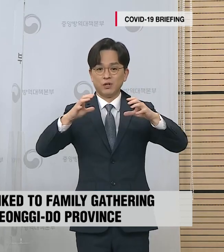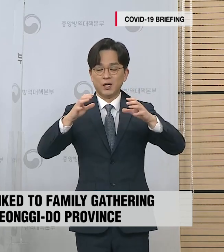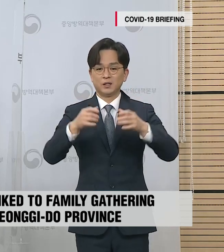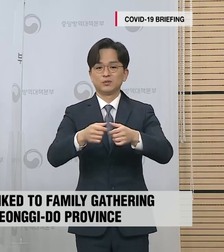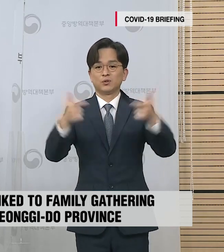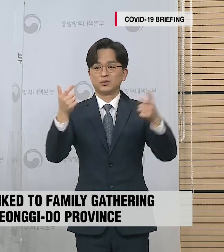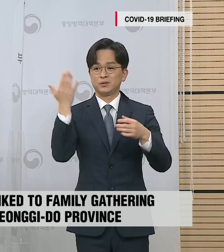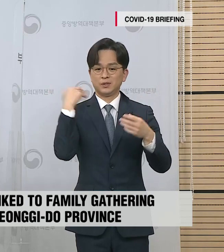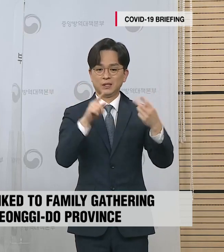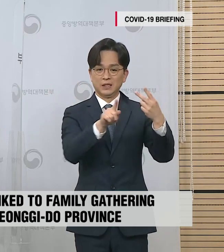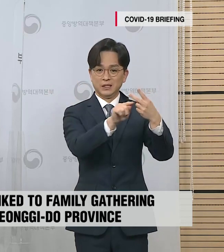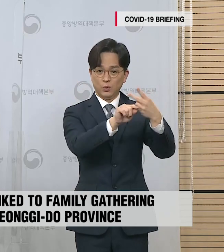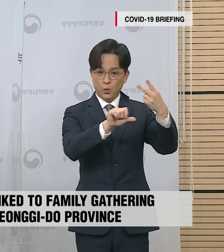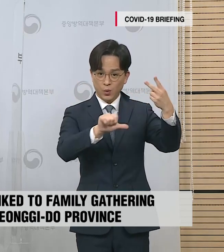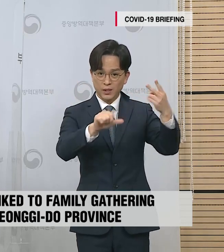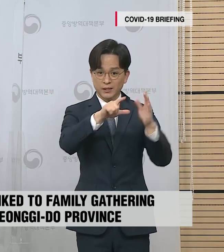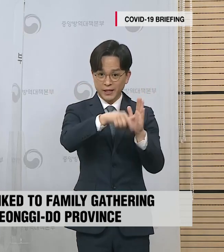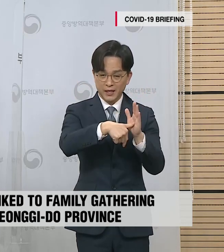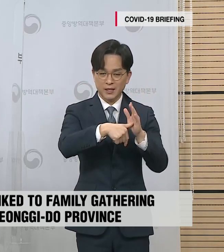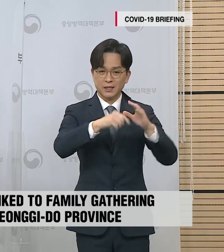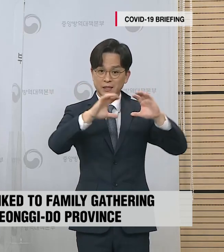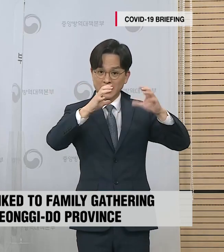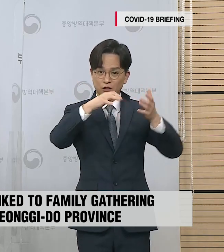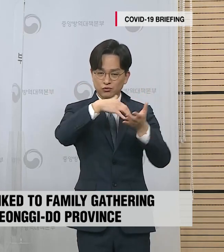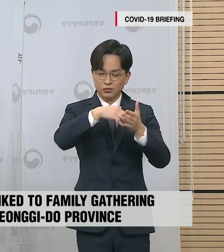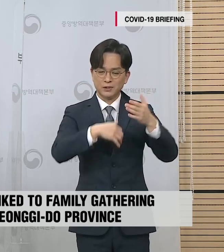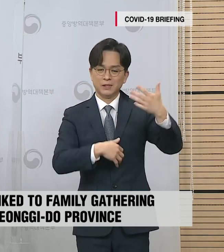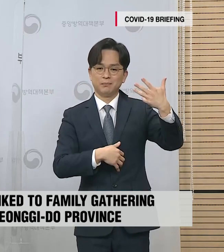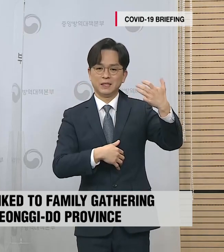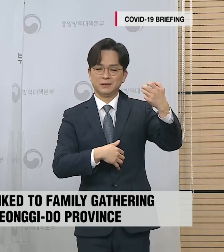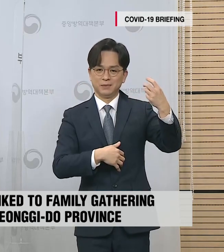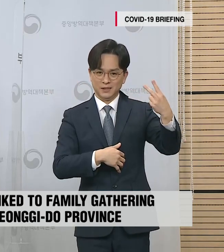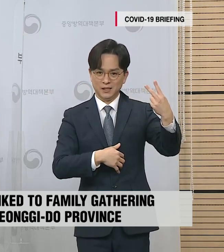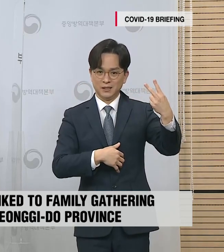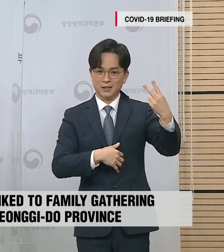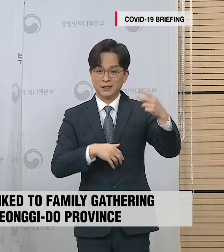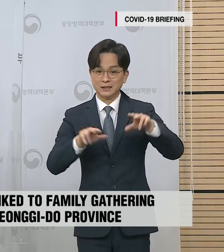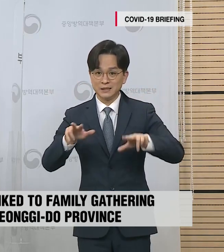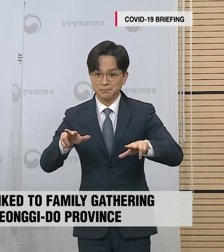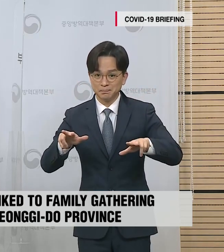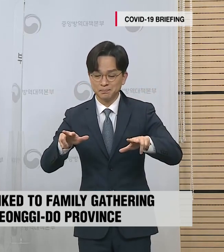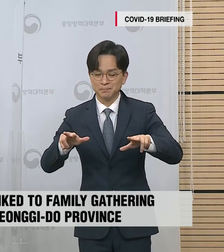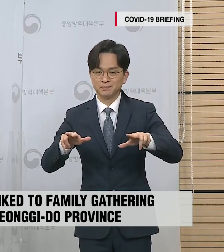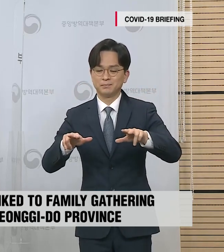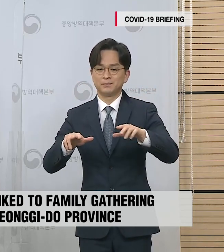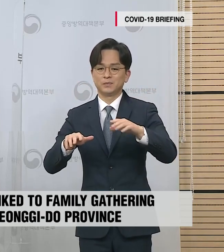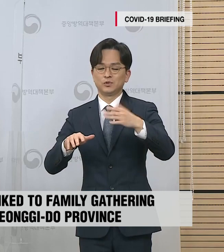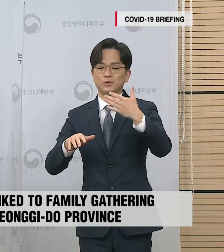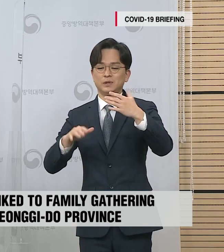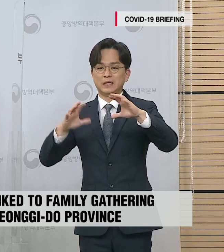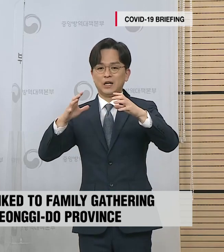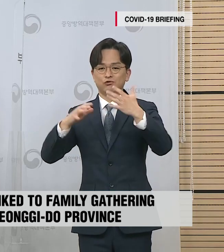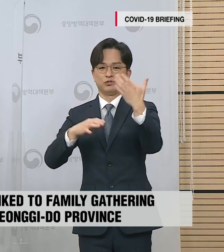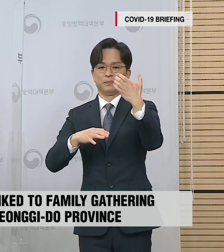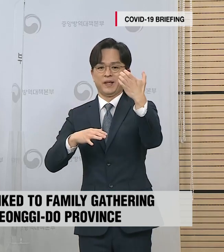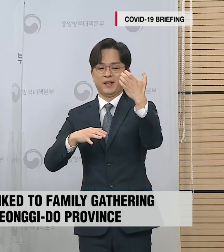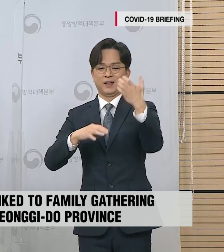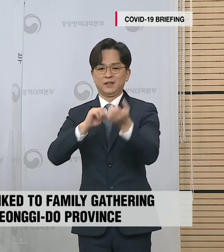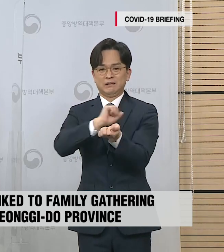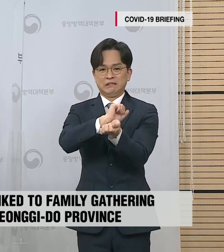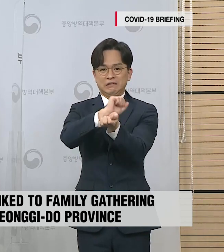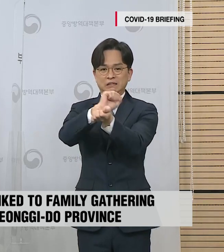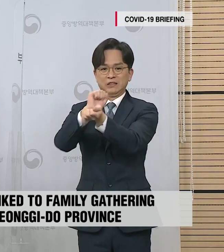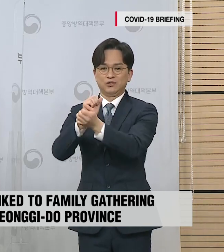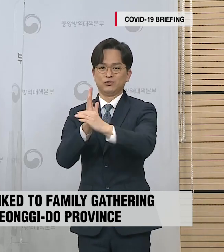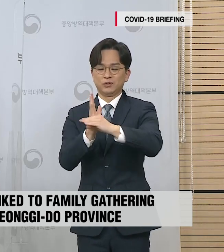other countries reporting more new variants as well. And as of the 15th, as of today, we